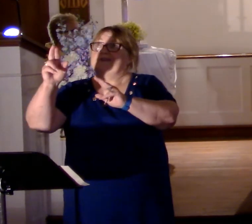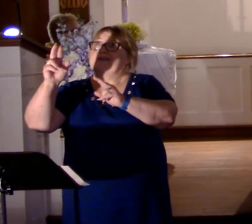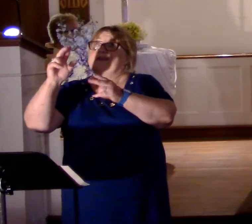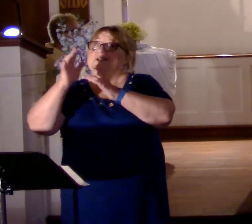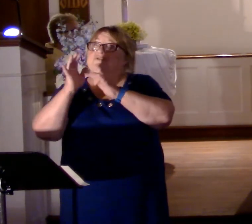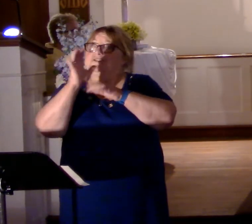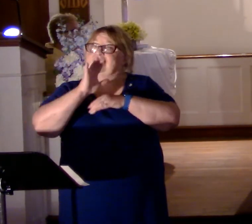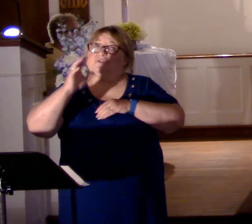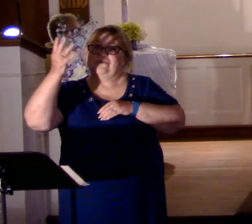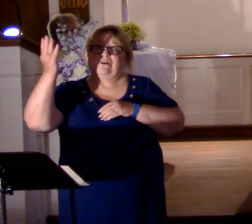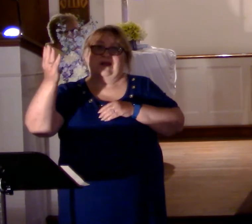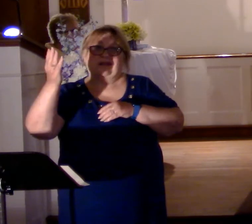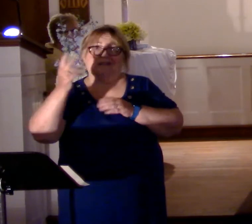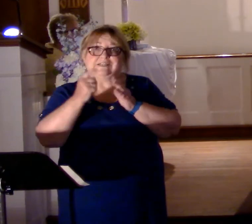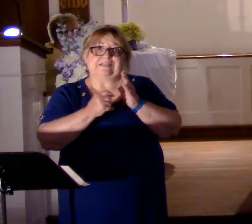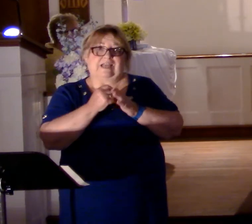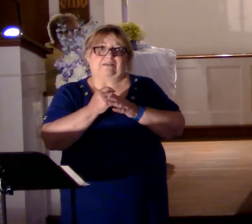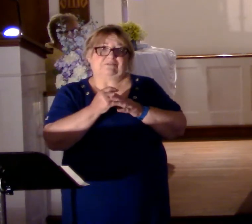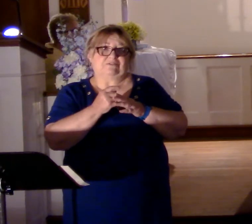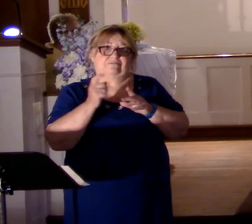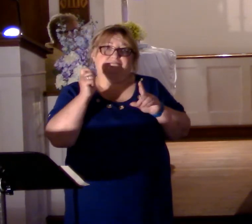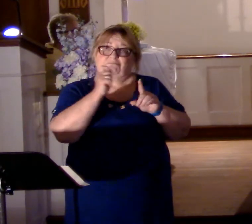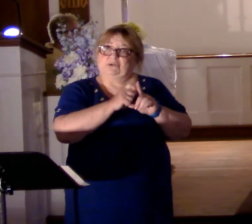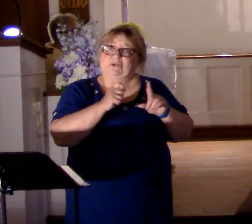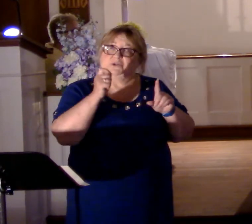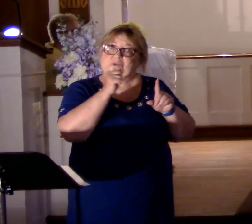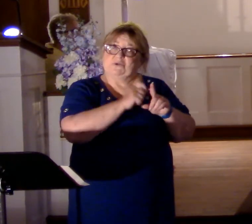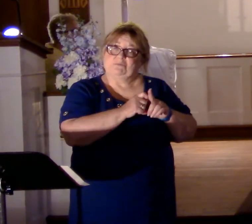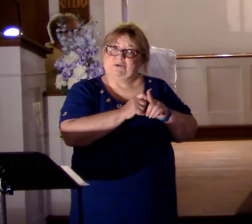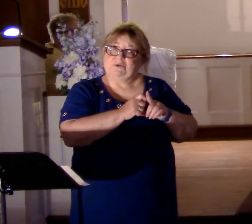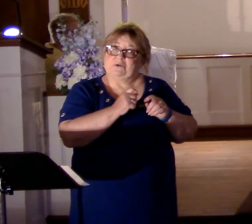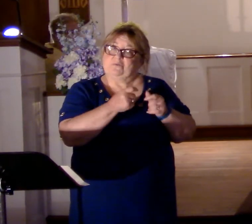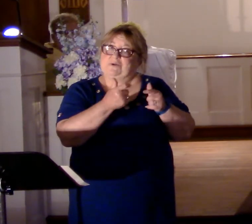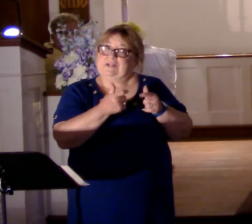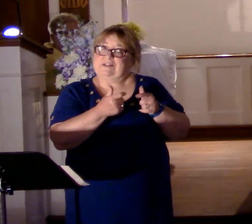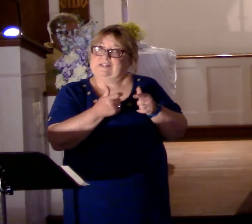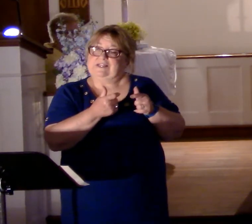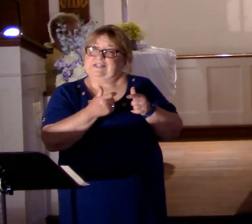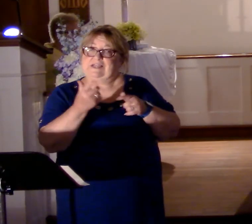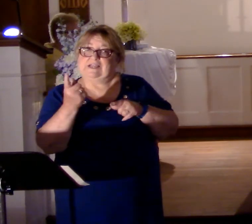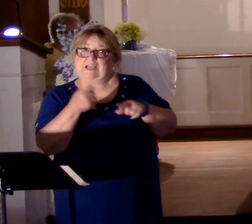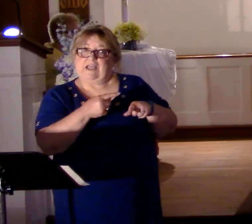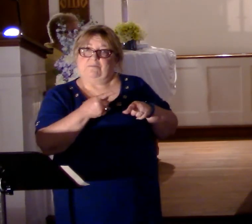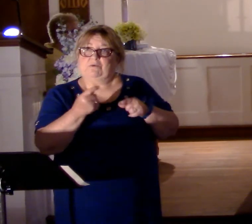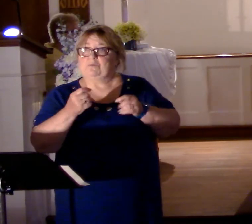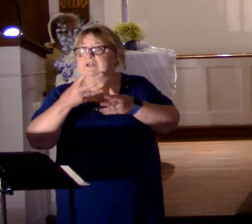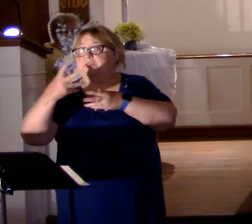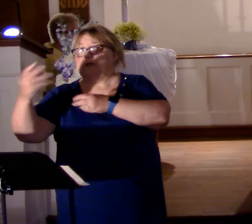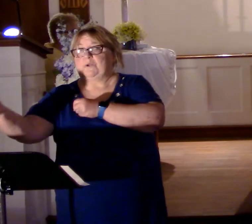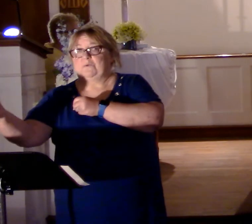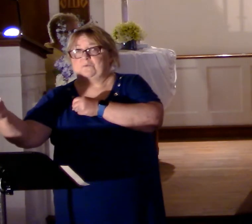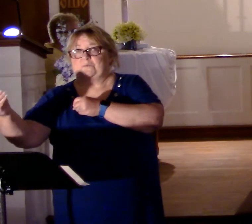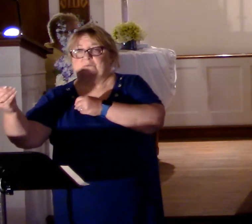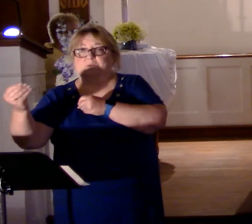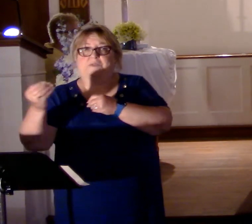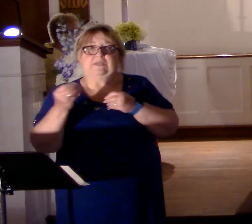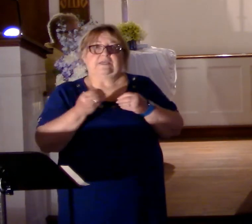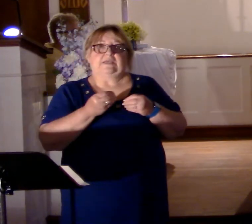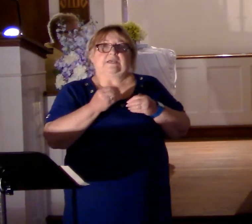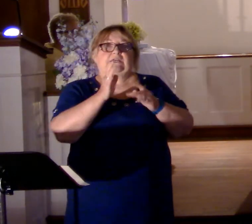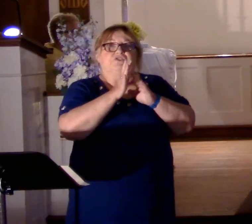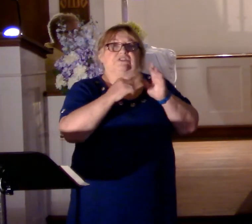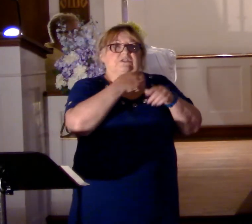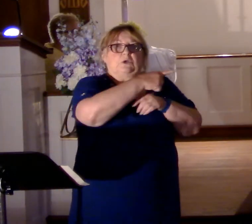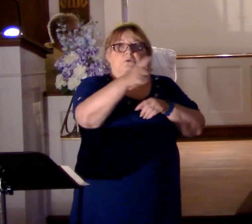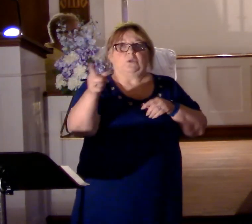in times of persecution. Quickly come, quickly go. Jesus bids those